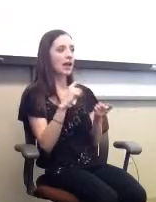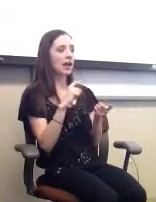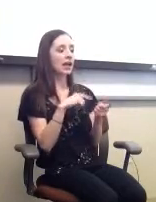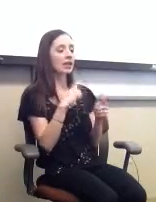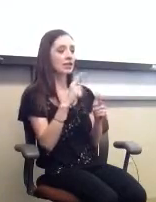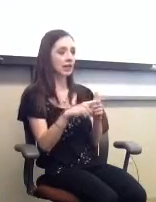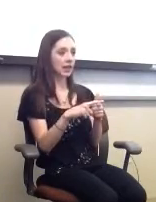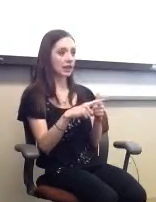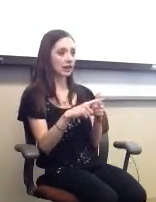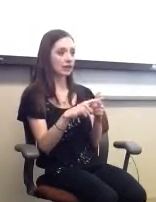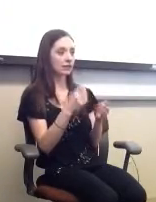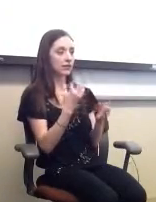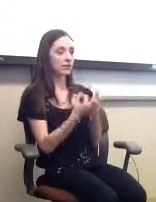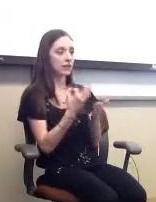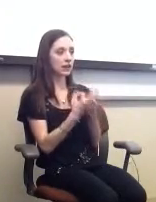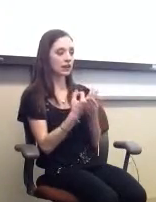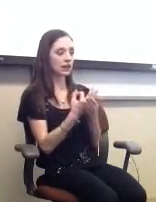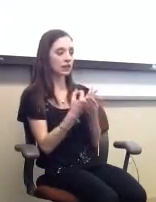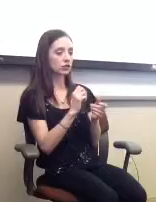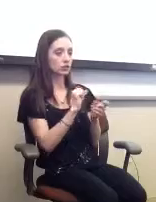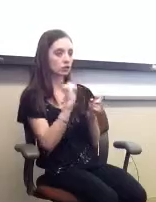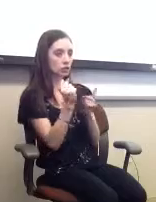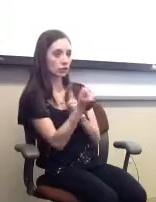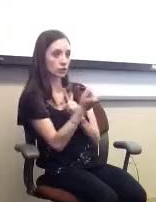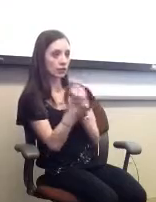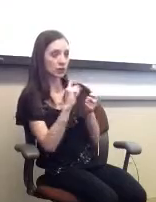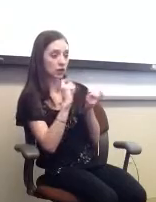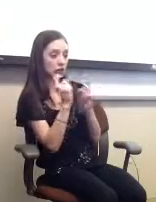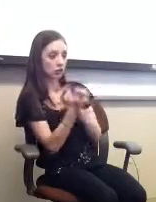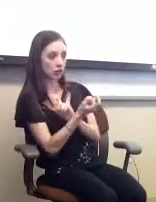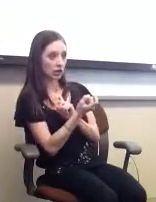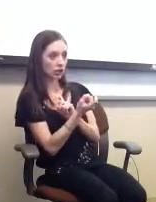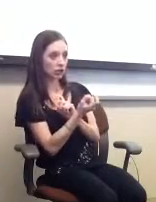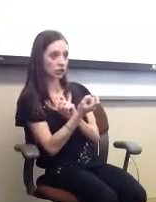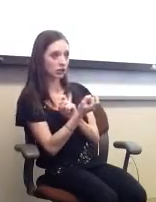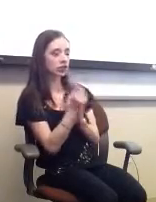often if needed. But at least once a year, you're looking at that. It is required that we have a manual